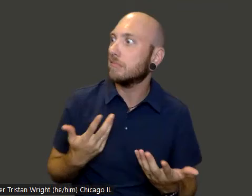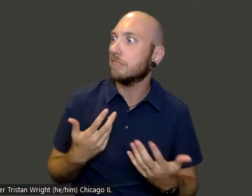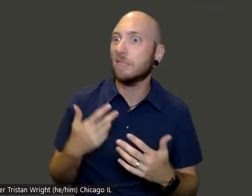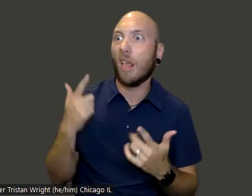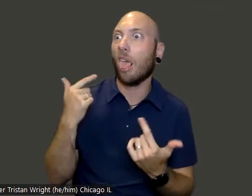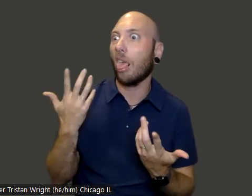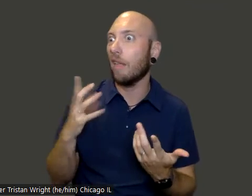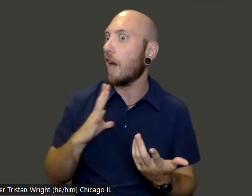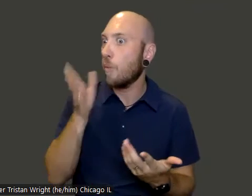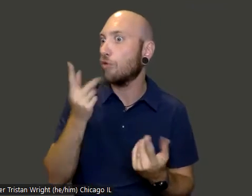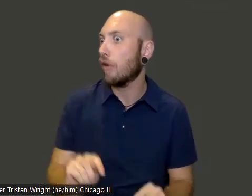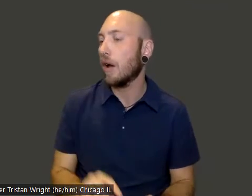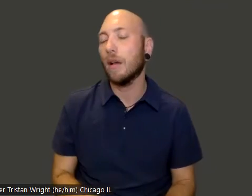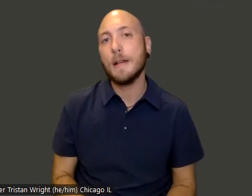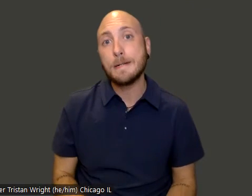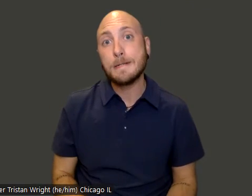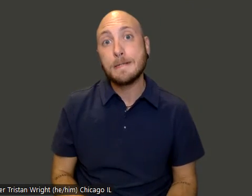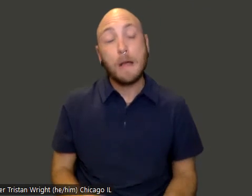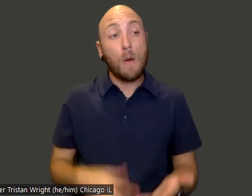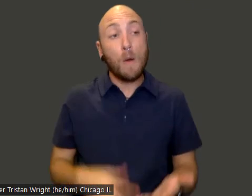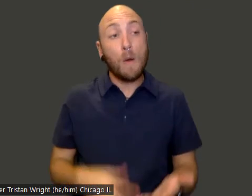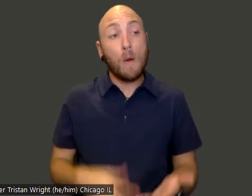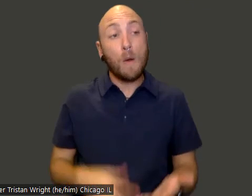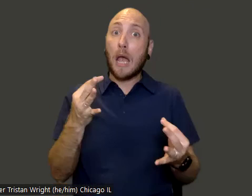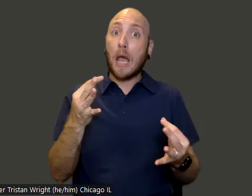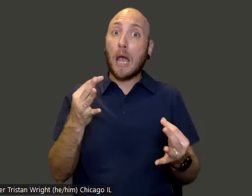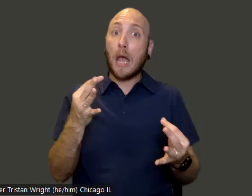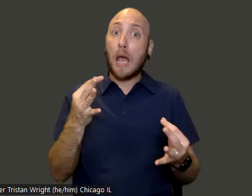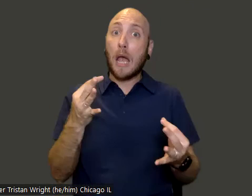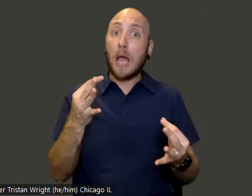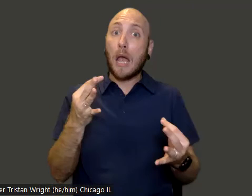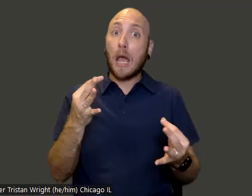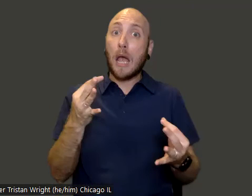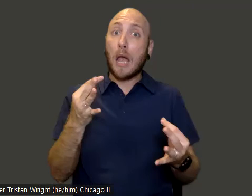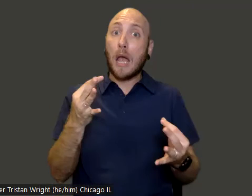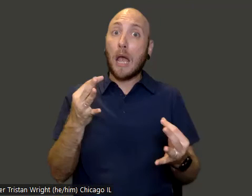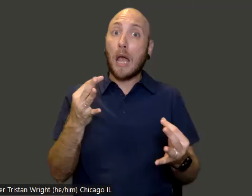So I hit up a meeting, and I kept going to meetings.